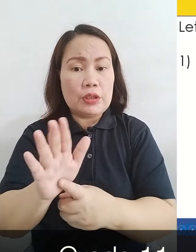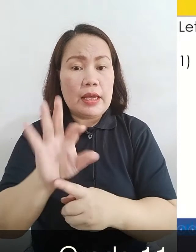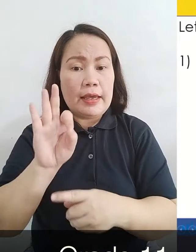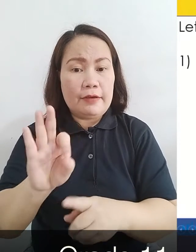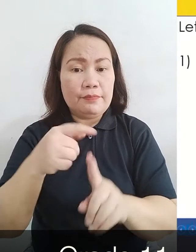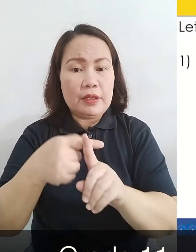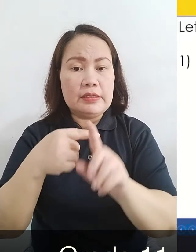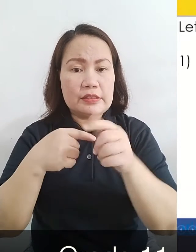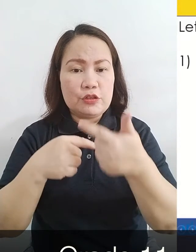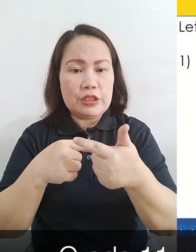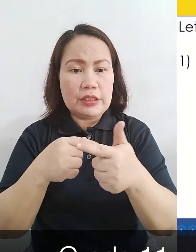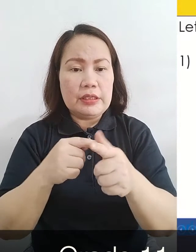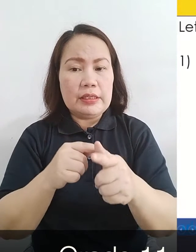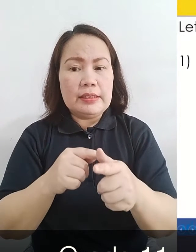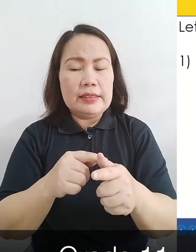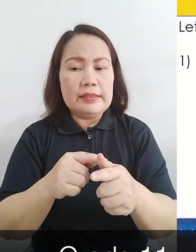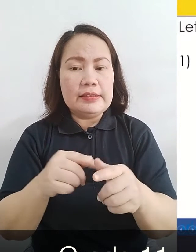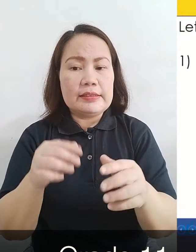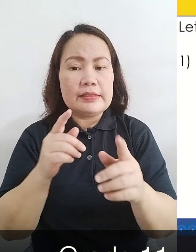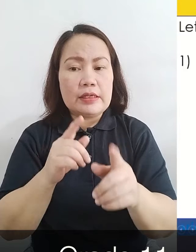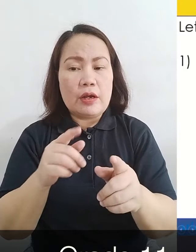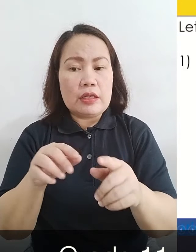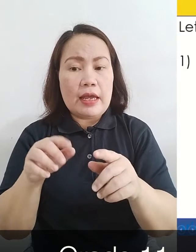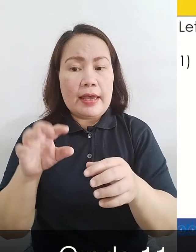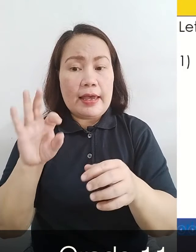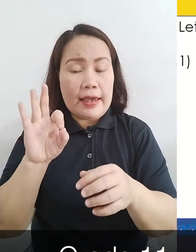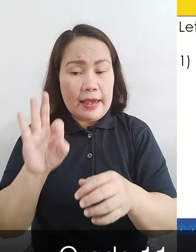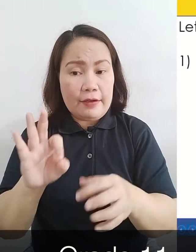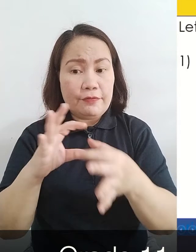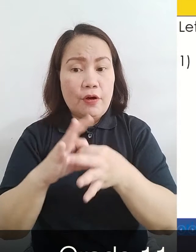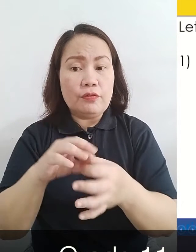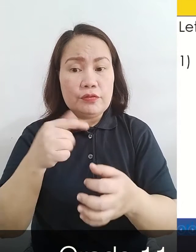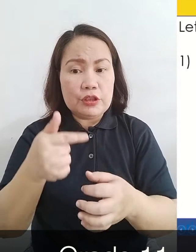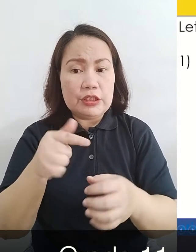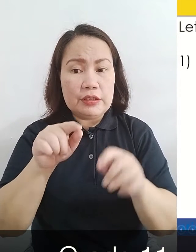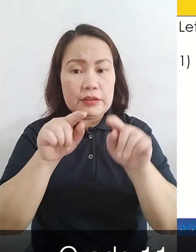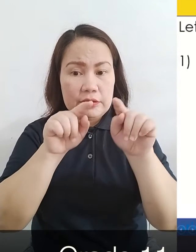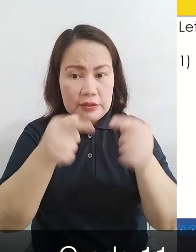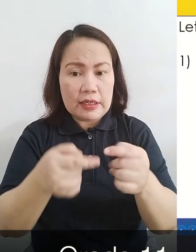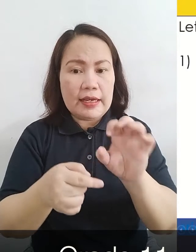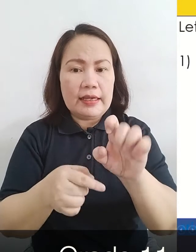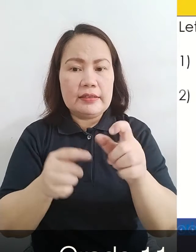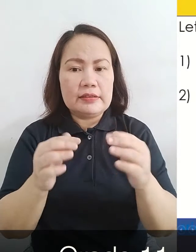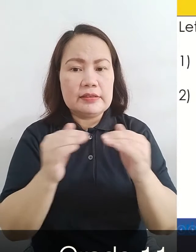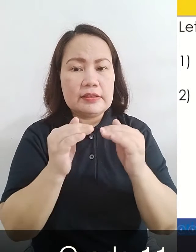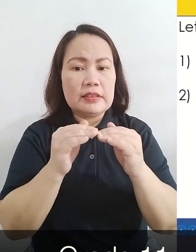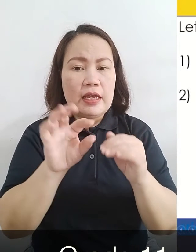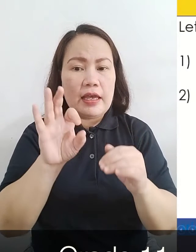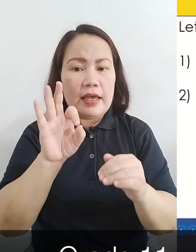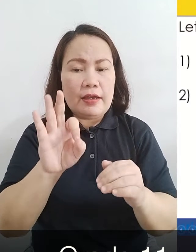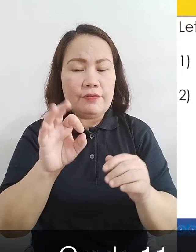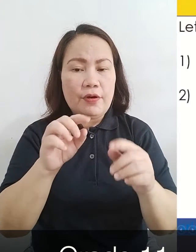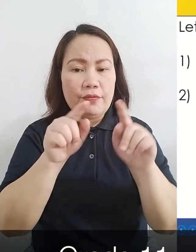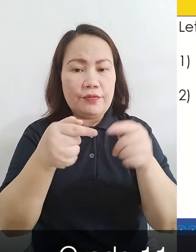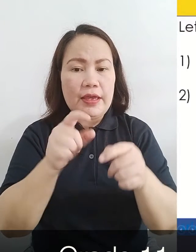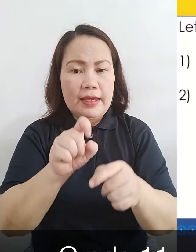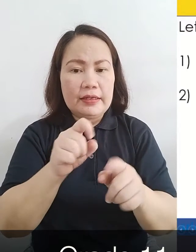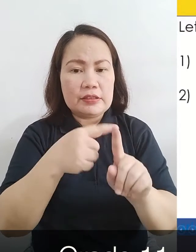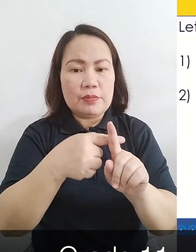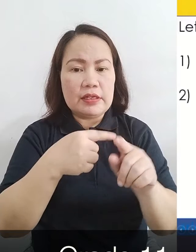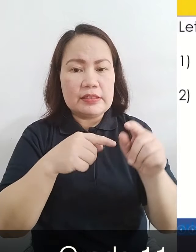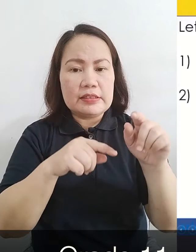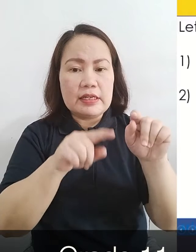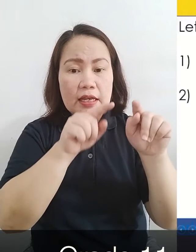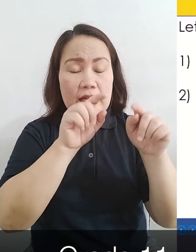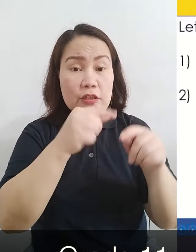by f plus g of x is equal to f of x plus g of x. Their